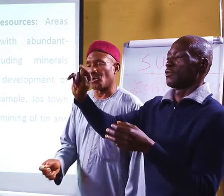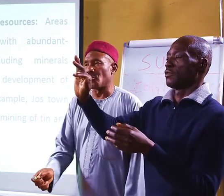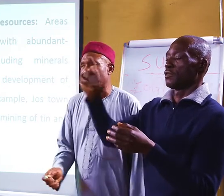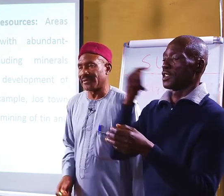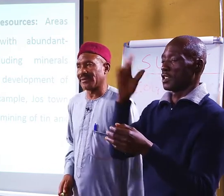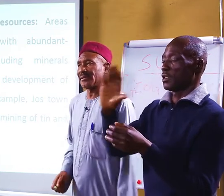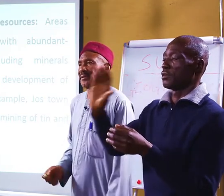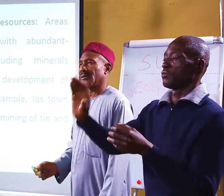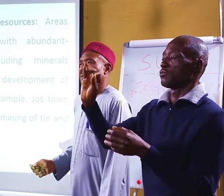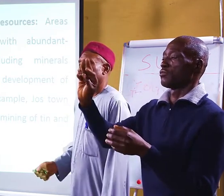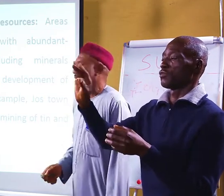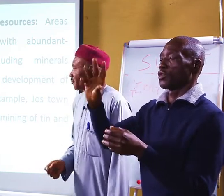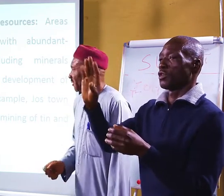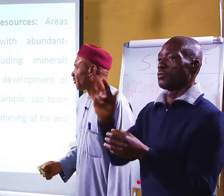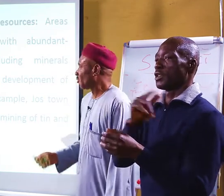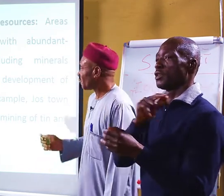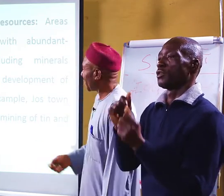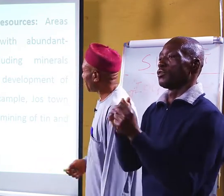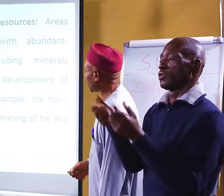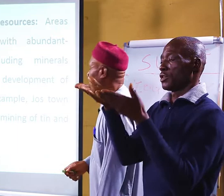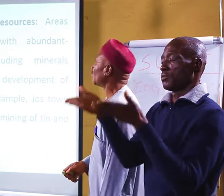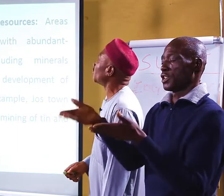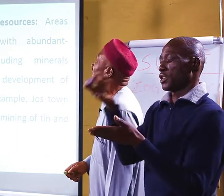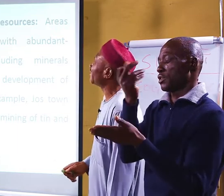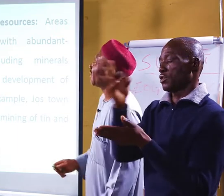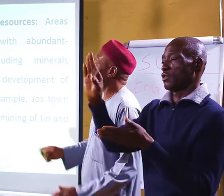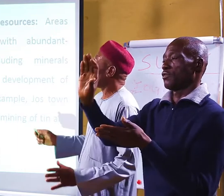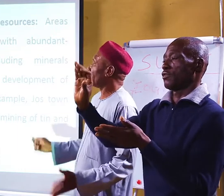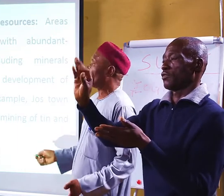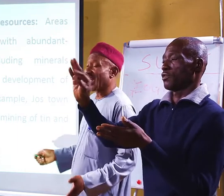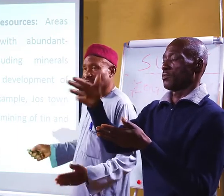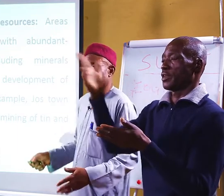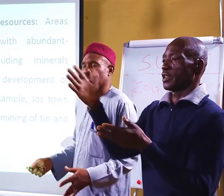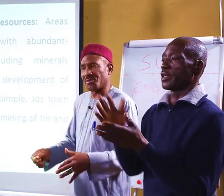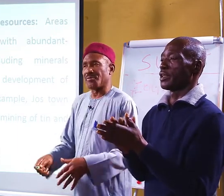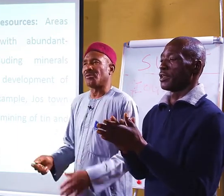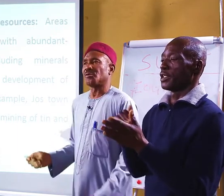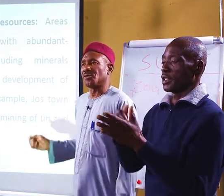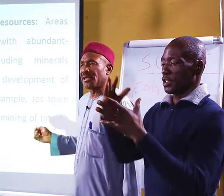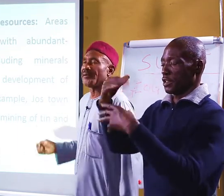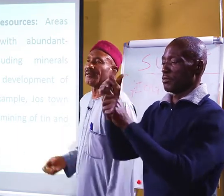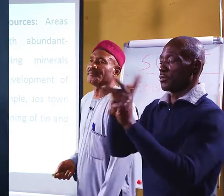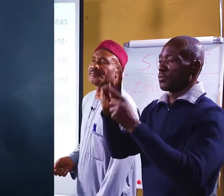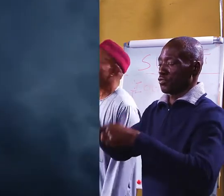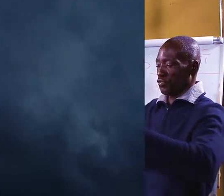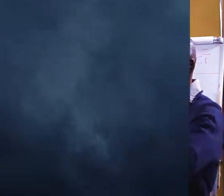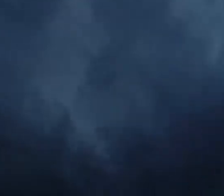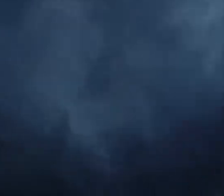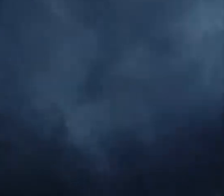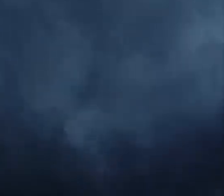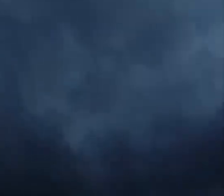tin and columbite. With the presence of mining and columbite, attract people to the area.